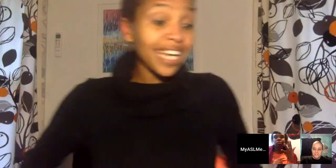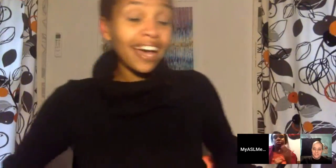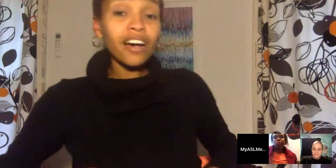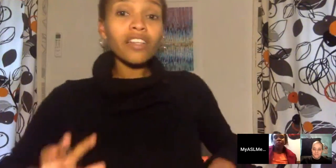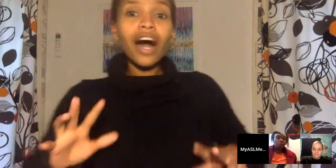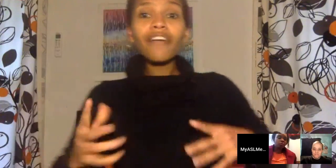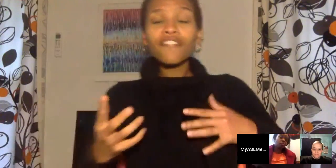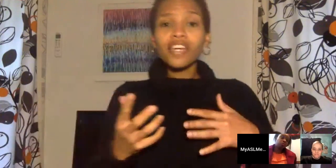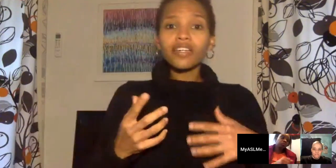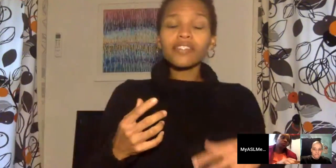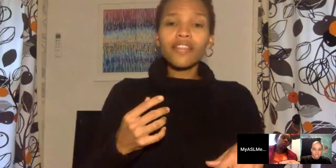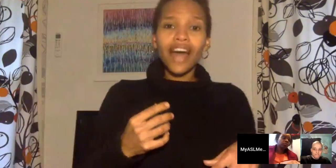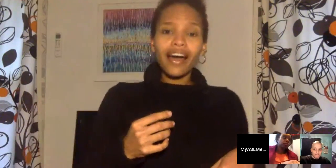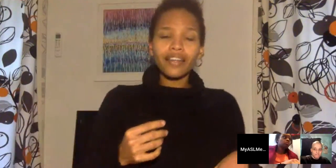yeah, a lot of things that